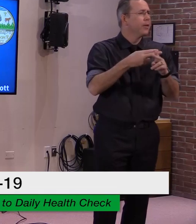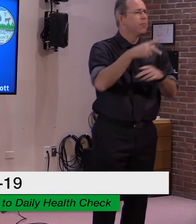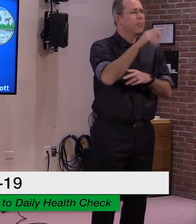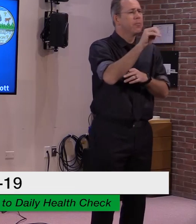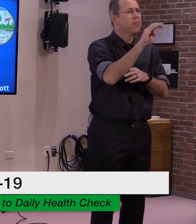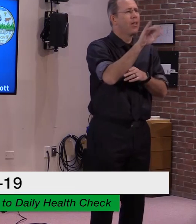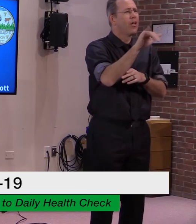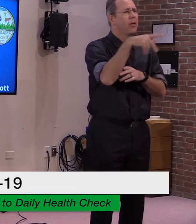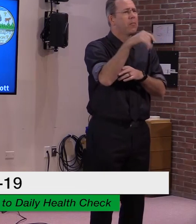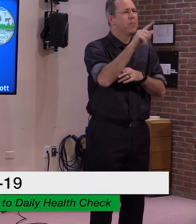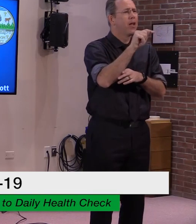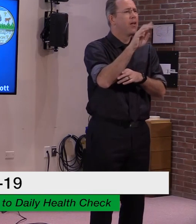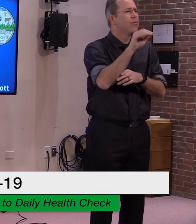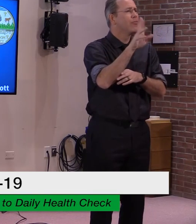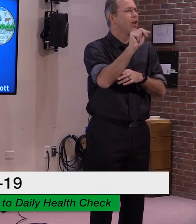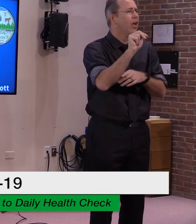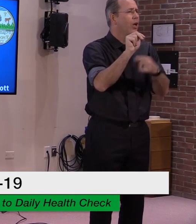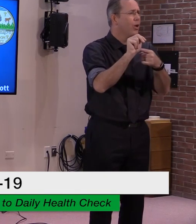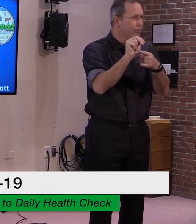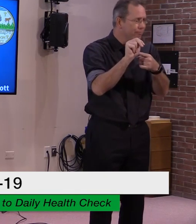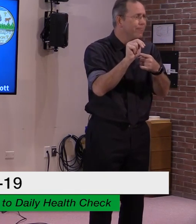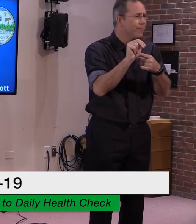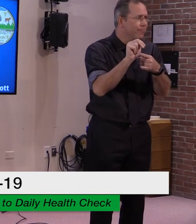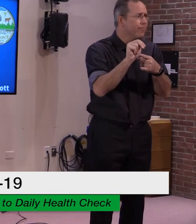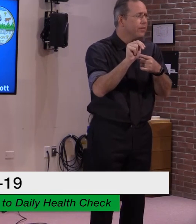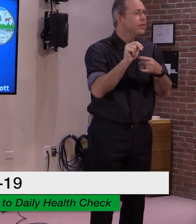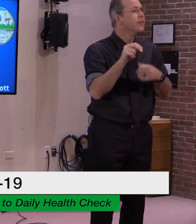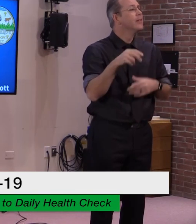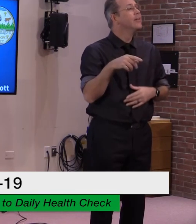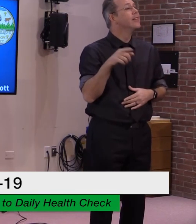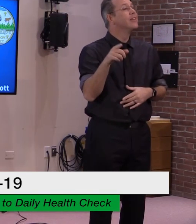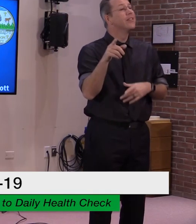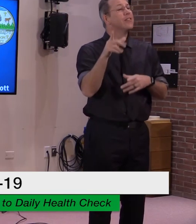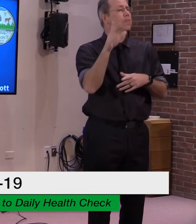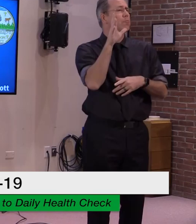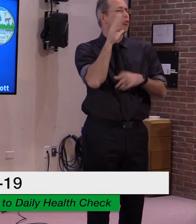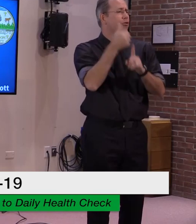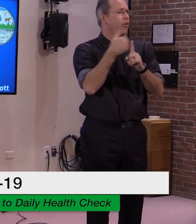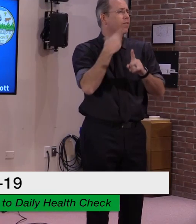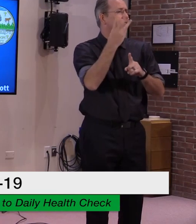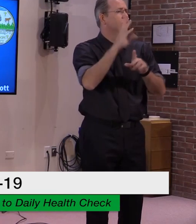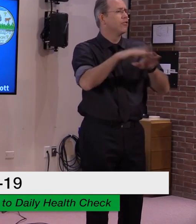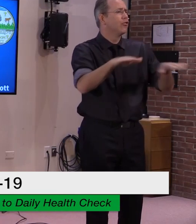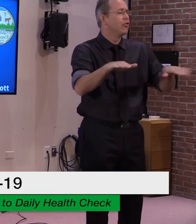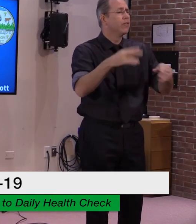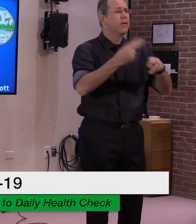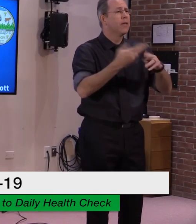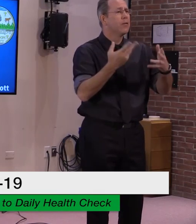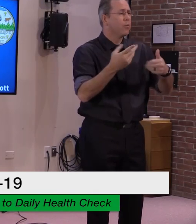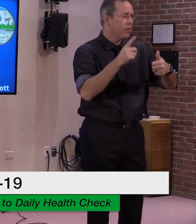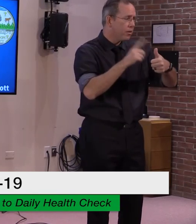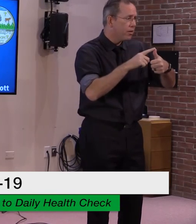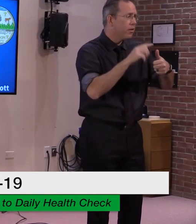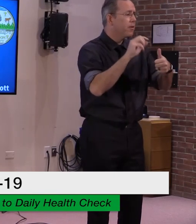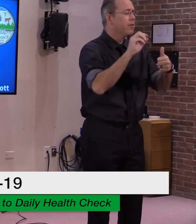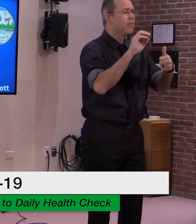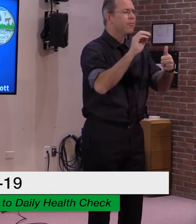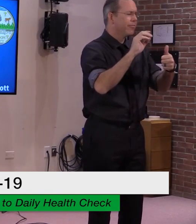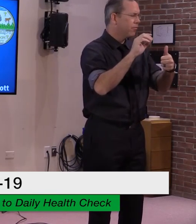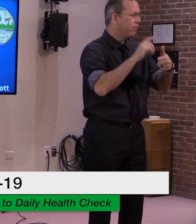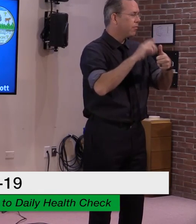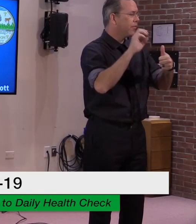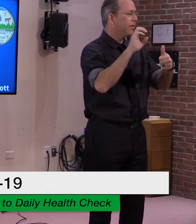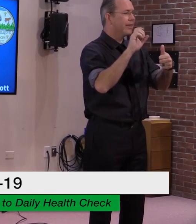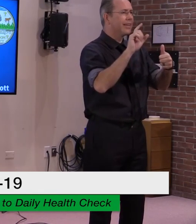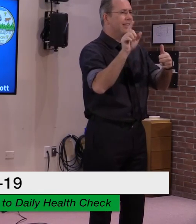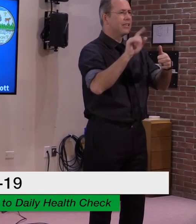family mary pat was a mother of six children elizabeth christopher michael denise